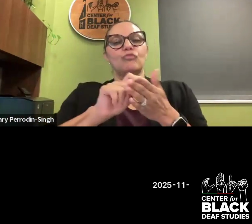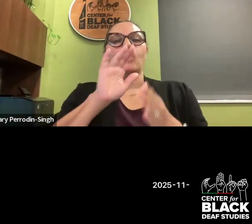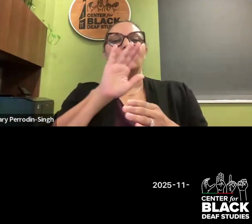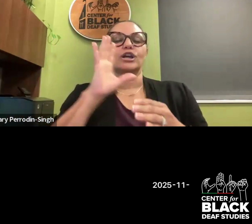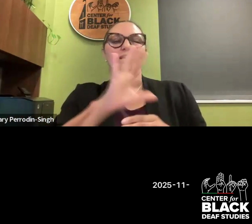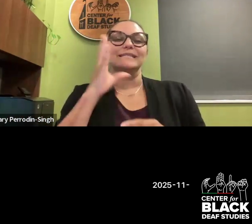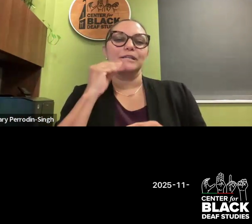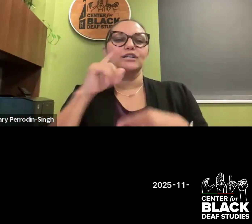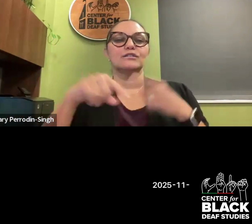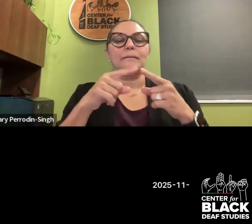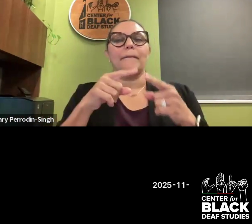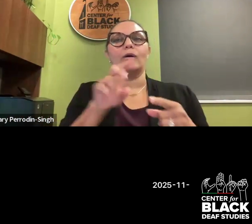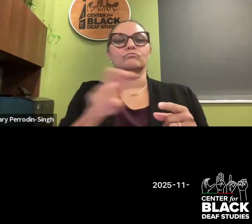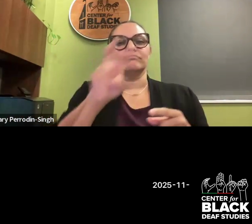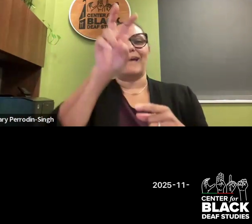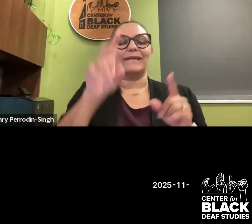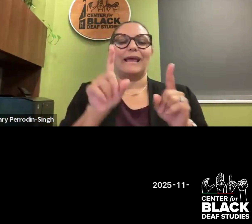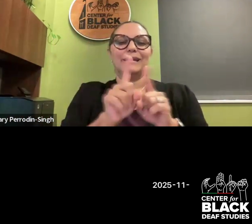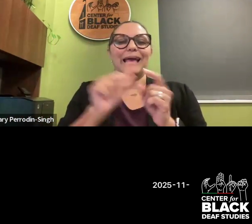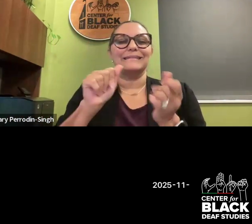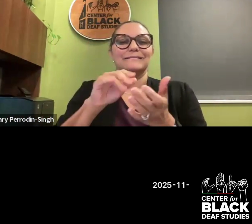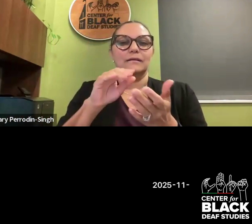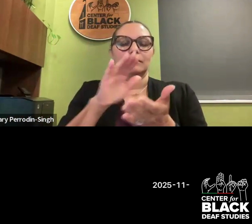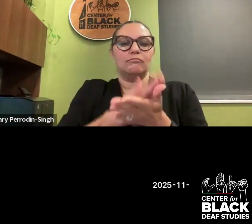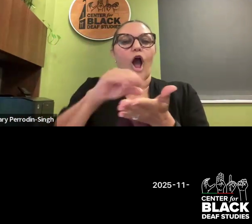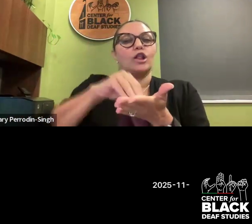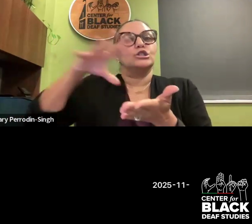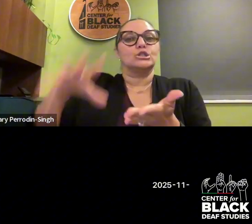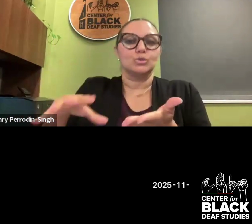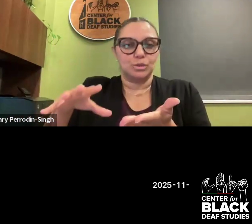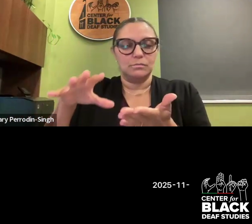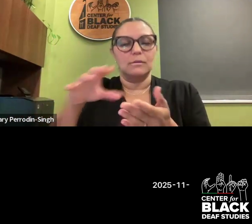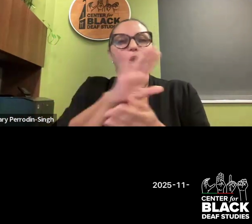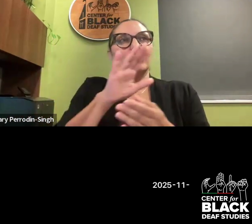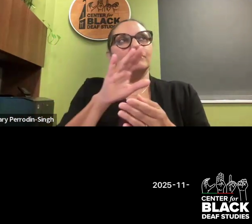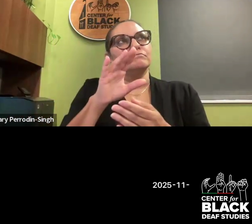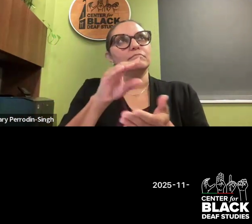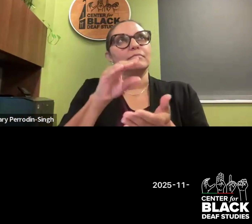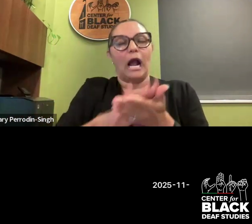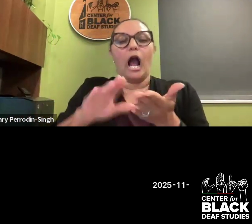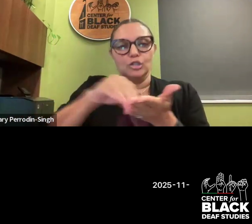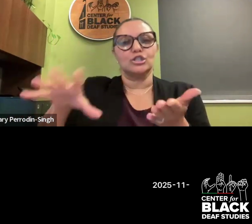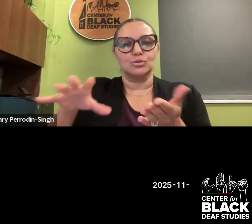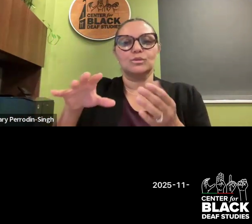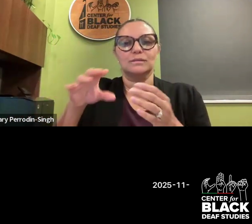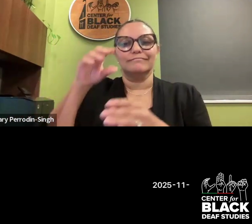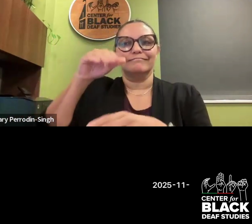Daniels, she wrote about her experience navigating life as a college